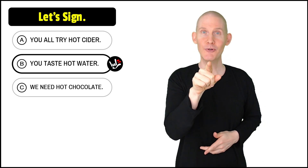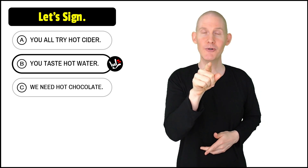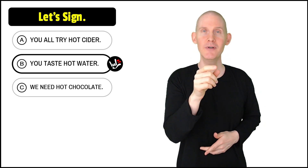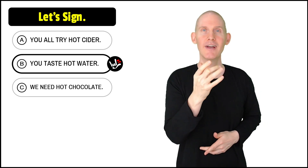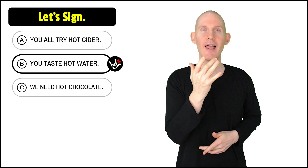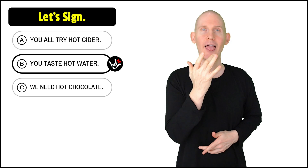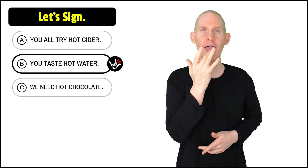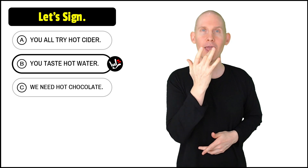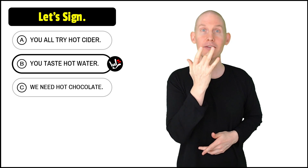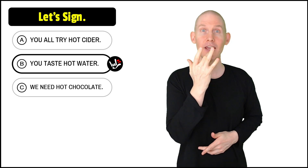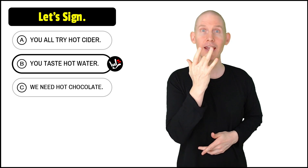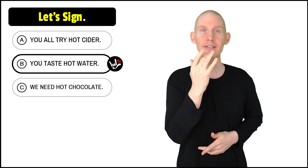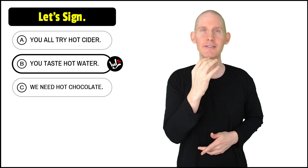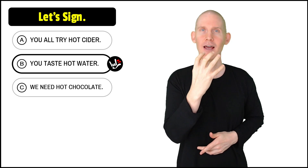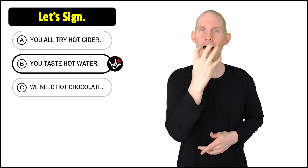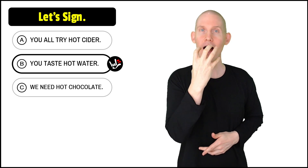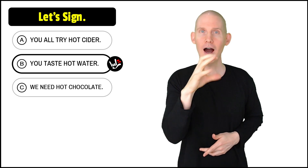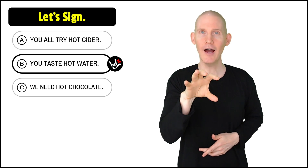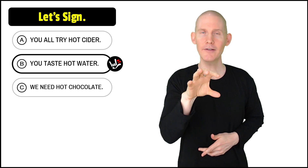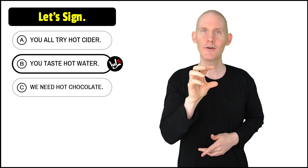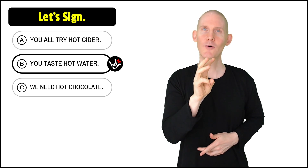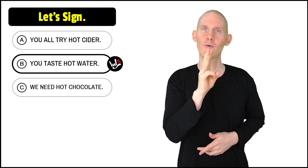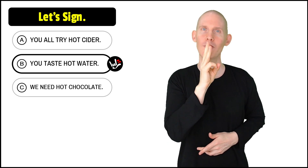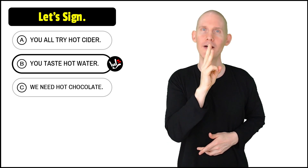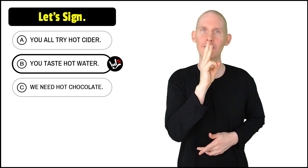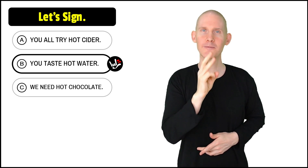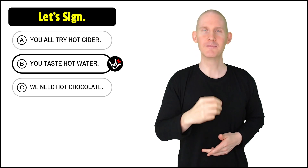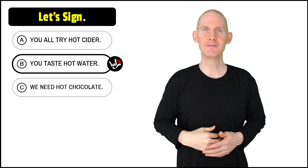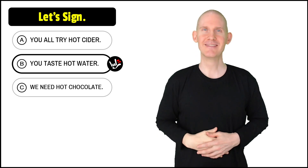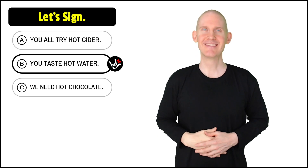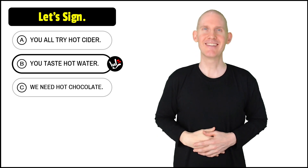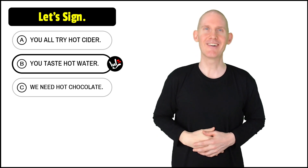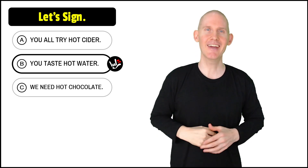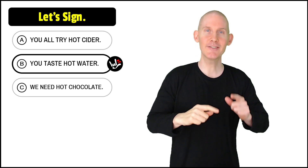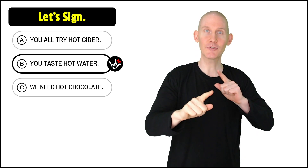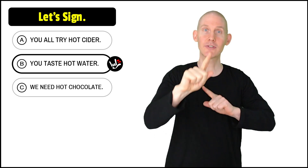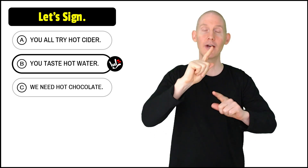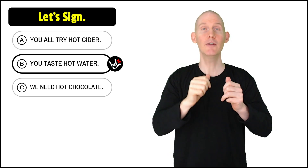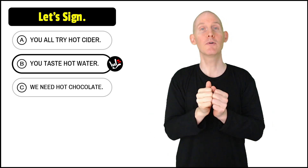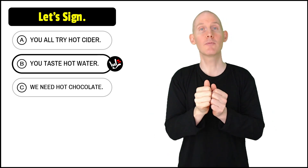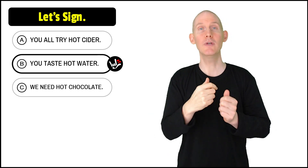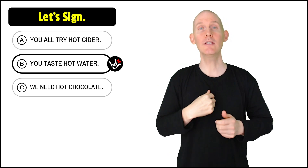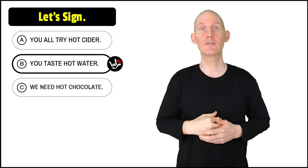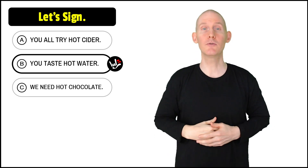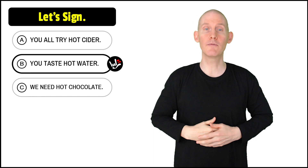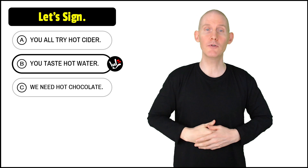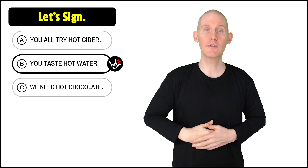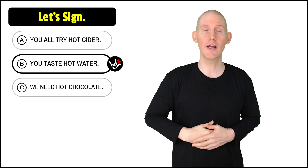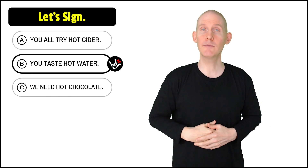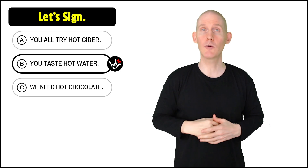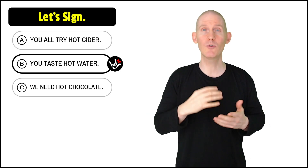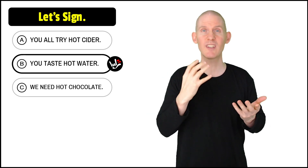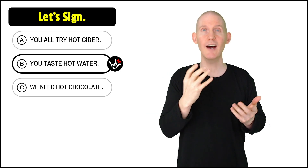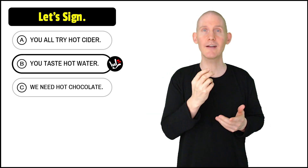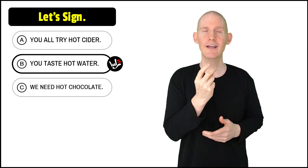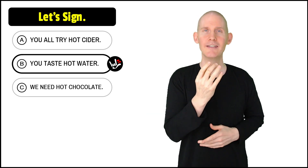You taste hot water. Okay, so sign with me. Let's do it a few times. I won't talk.